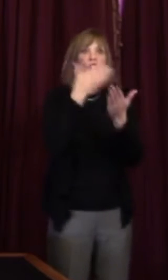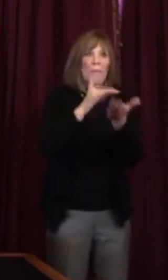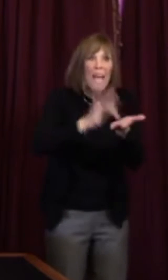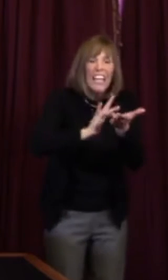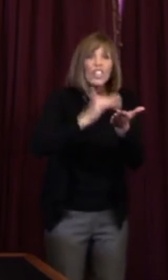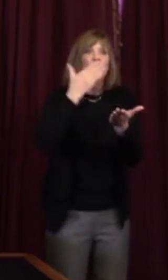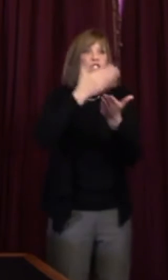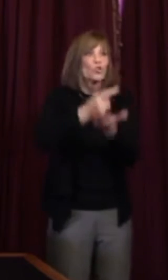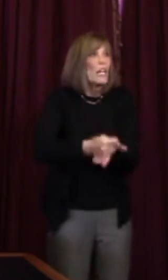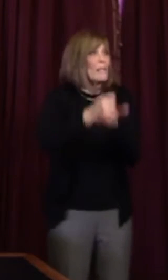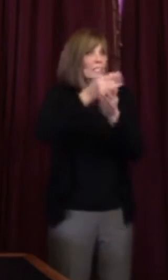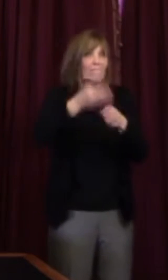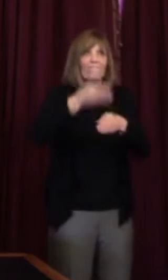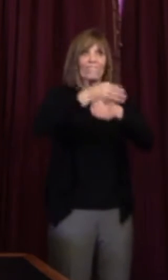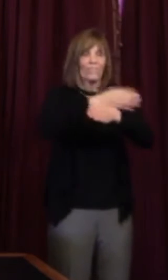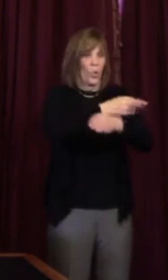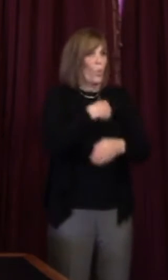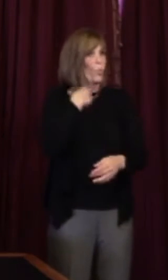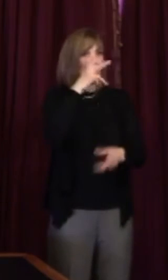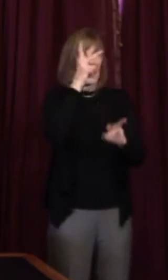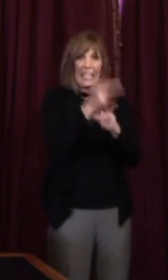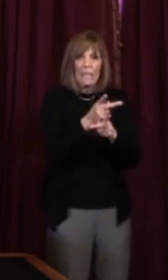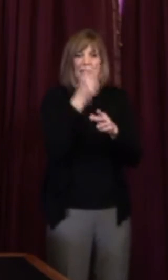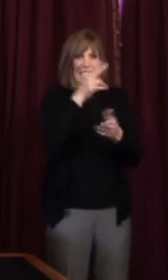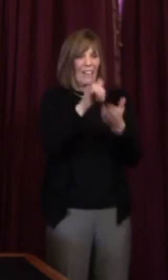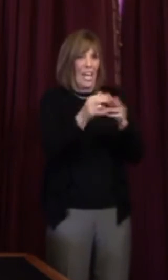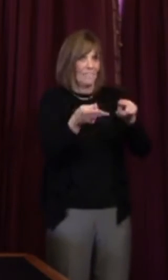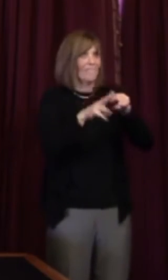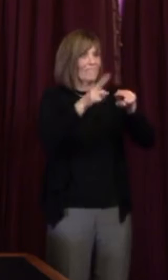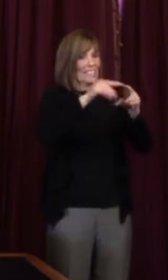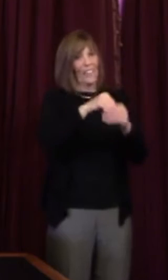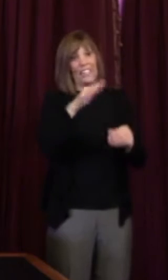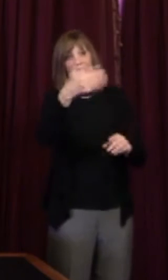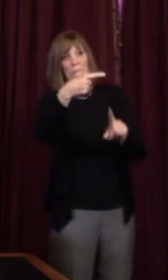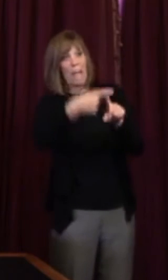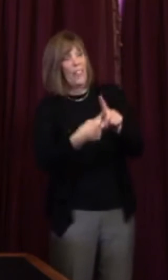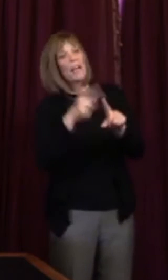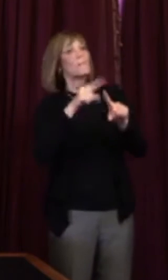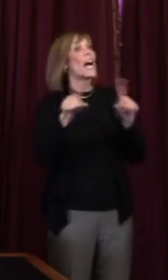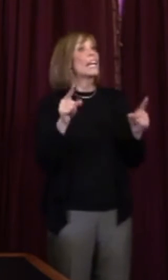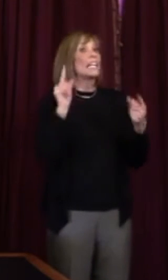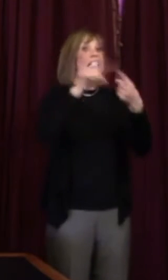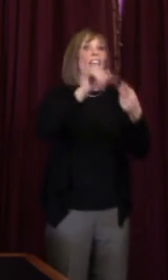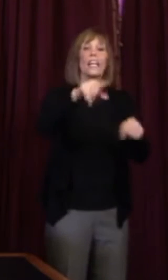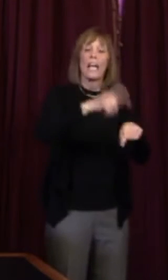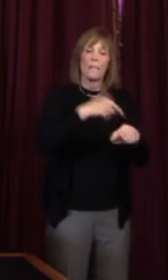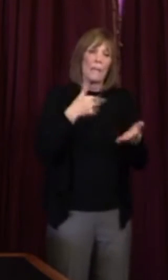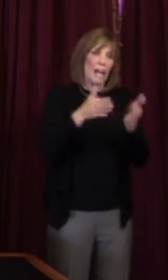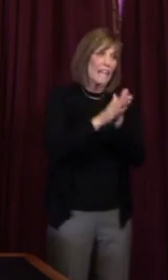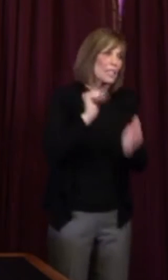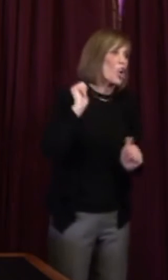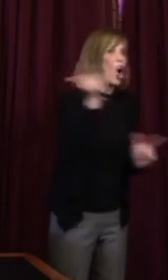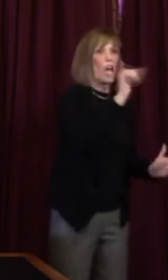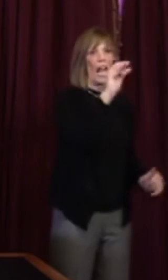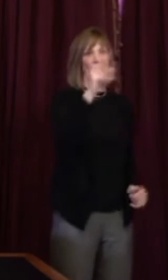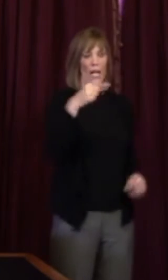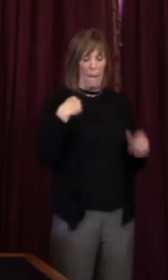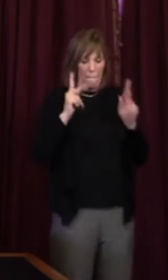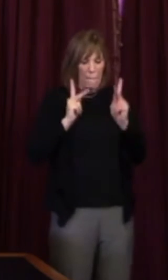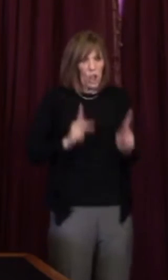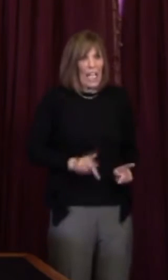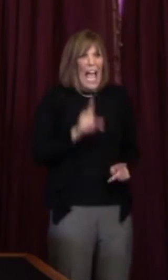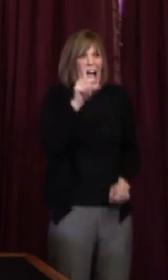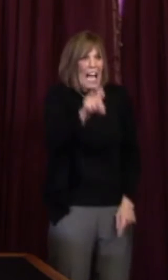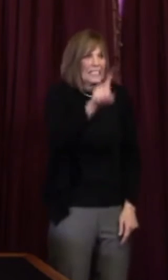going to continue to see that advance, I believe, in the next month. But until then, I am asking Iowans, personally, I'm